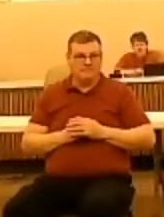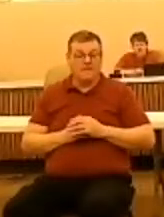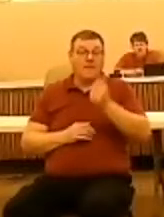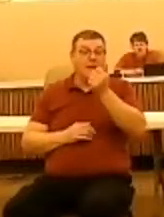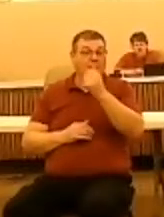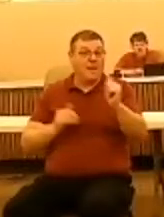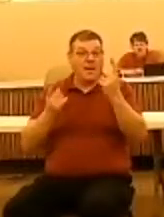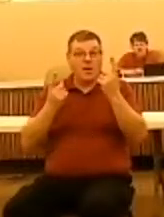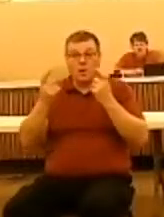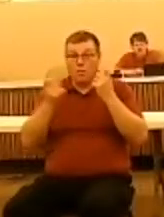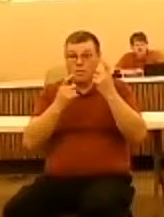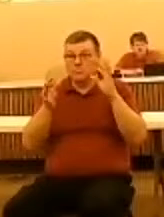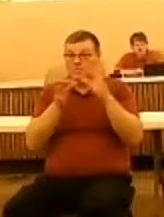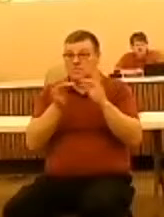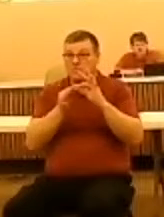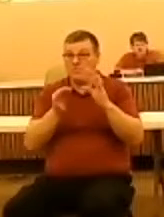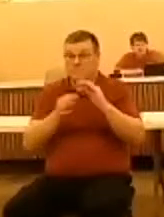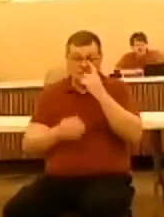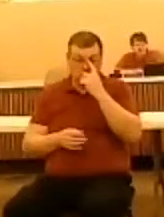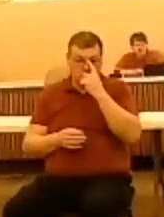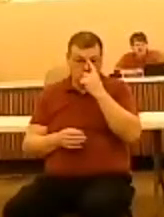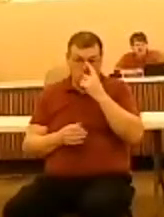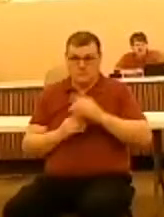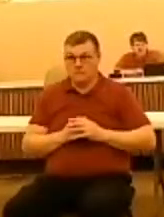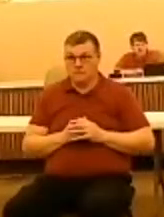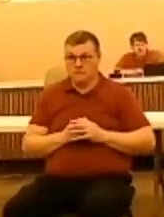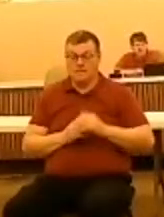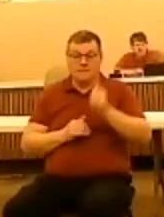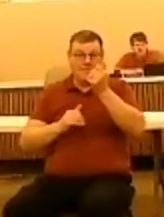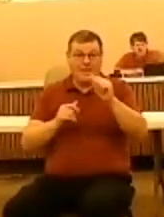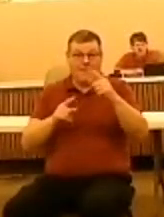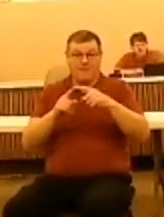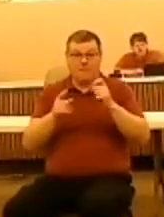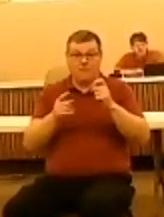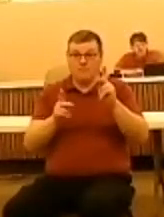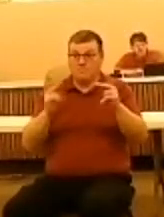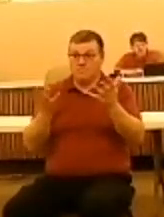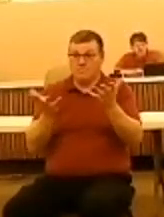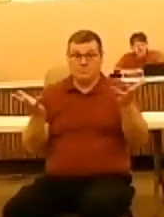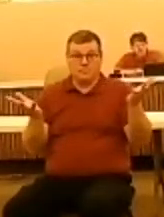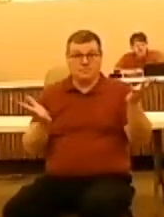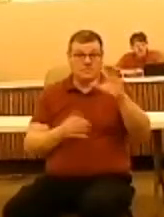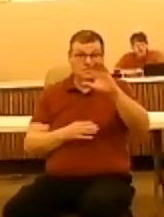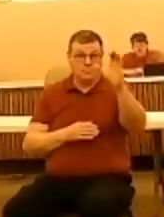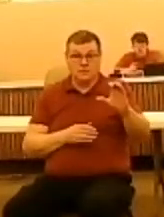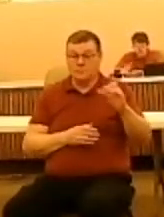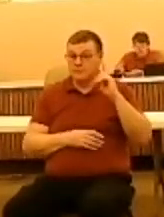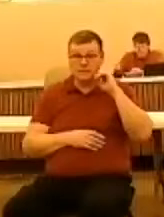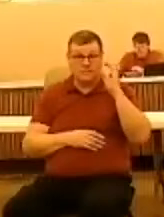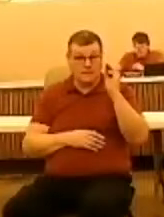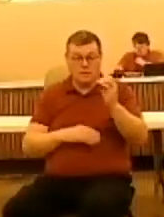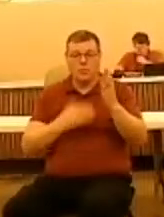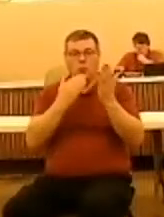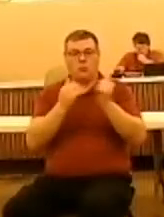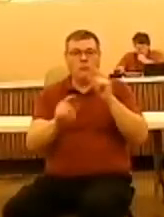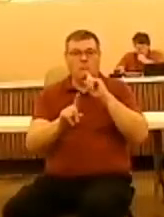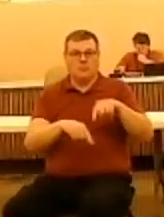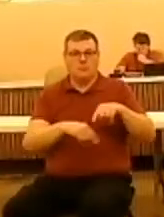Any questions, comments? Anything from the public? Hearing none, please call the